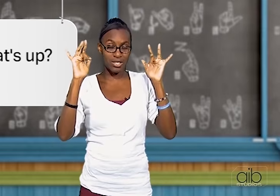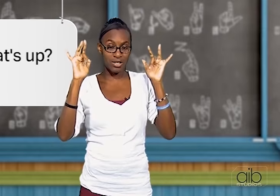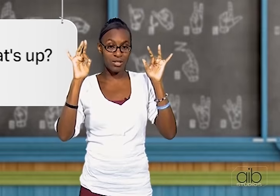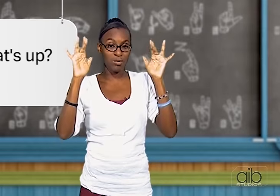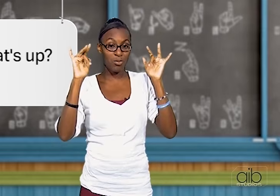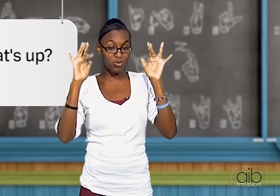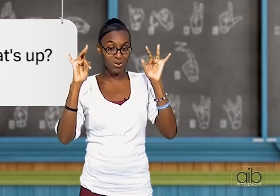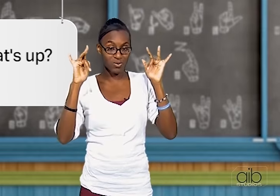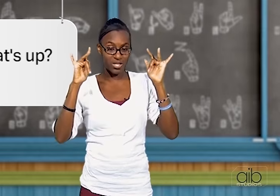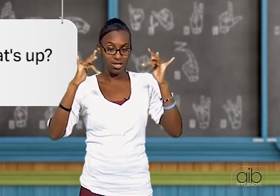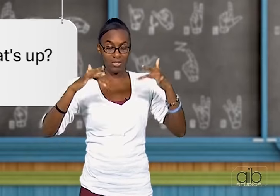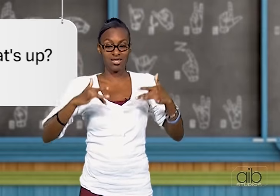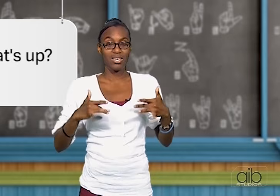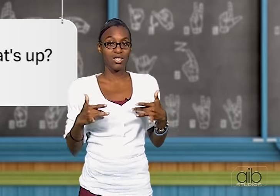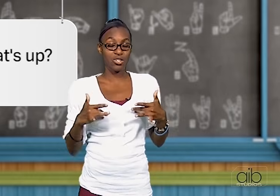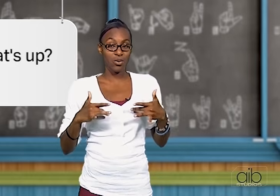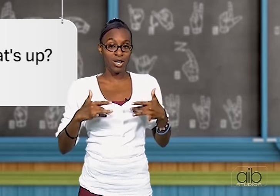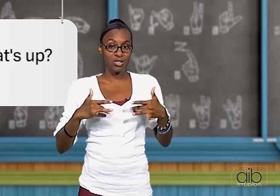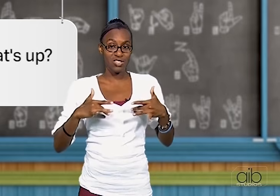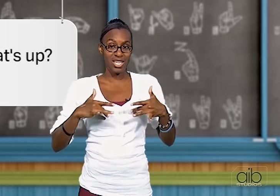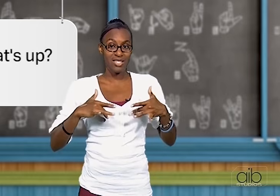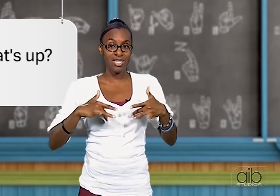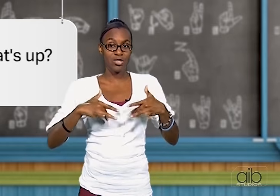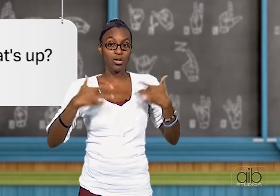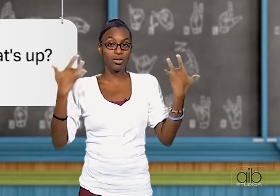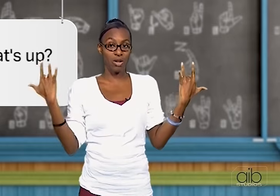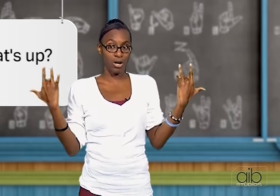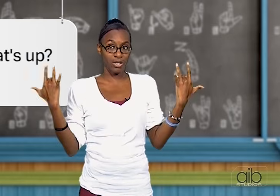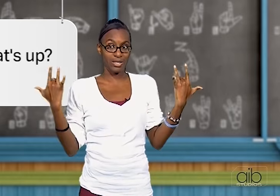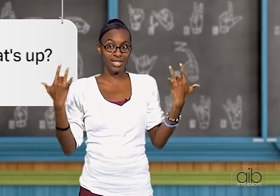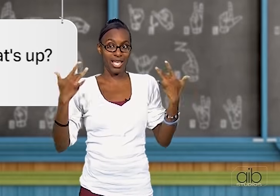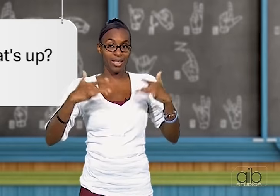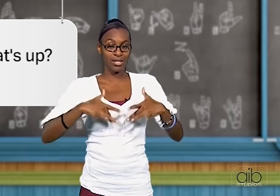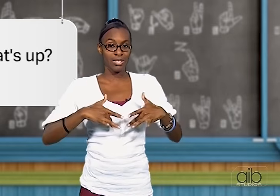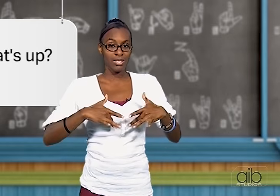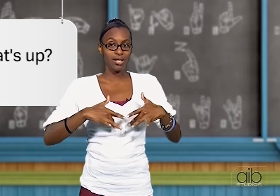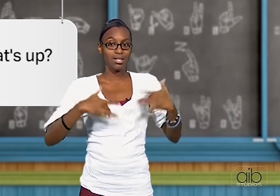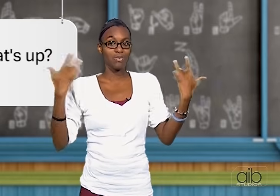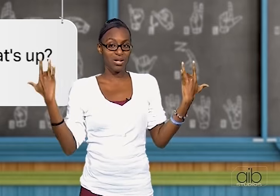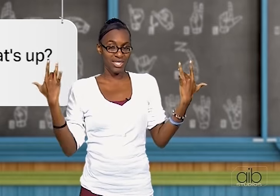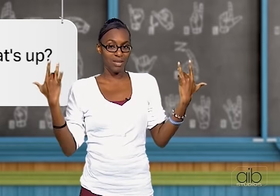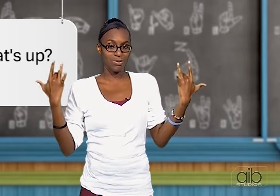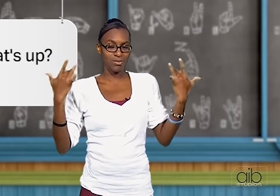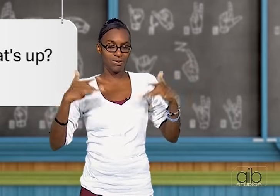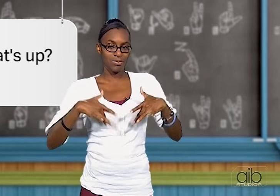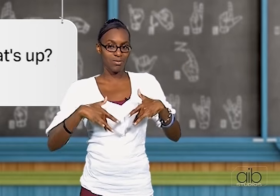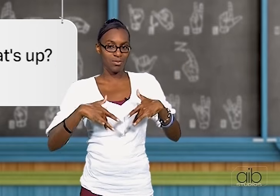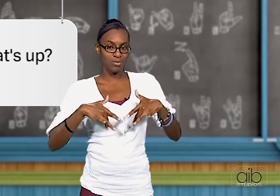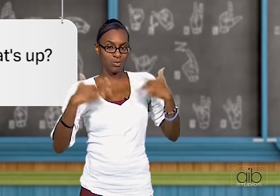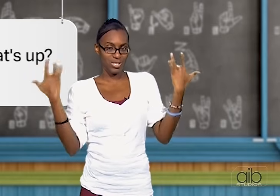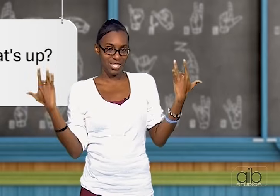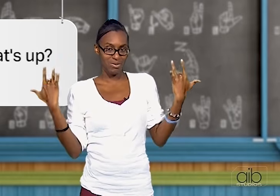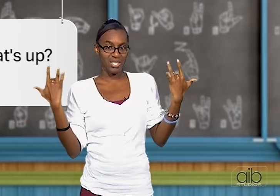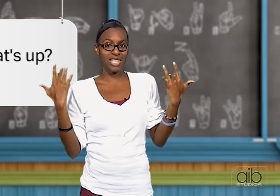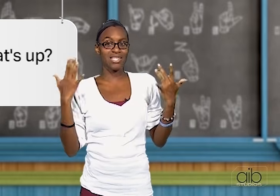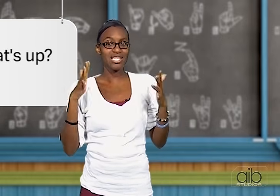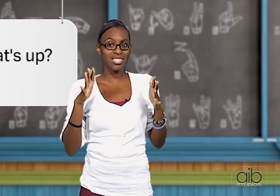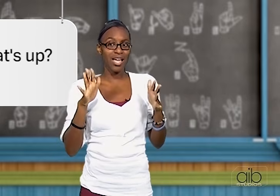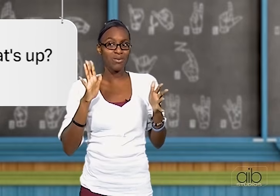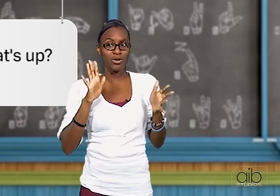finger, both middle fingers, you go on your chest and you go in an arc like that. What's up? What's up? And this I will